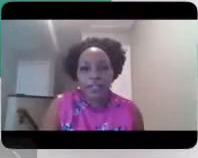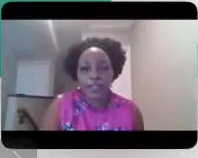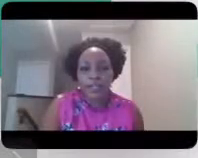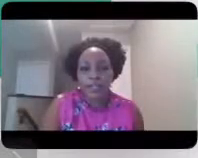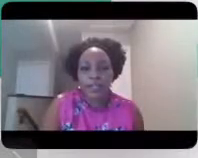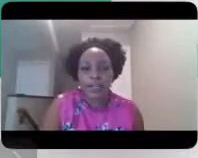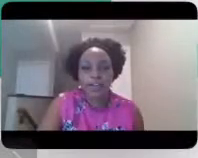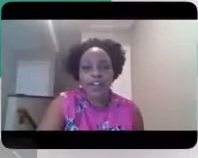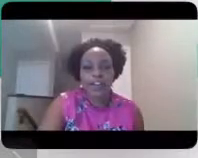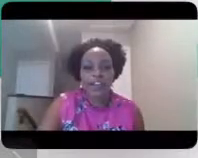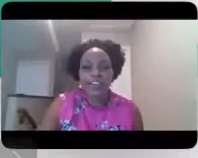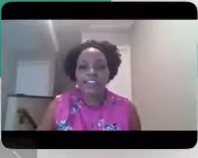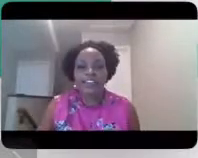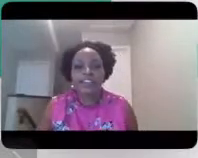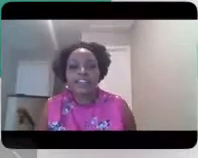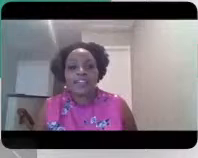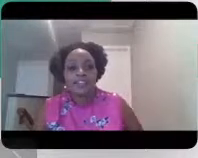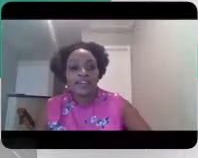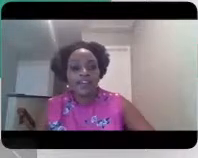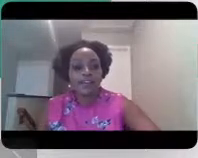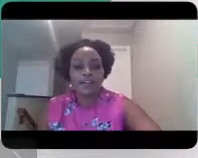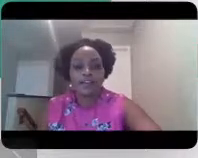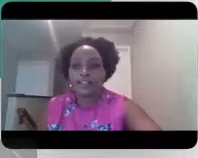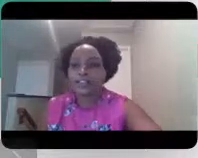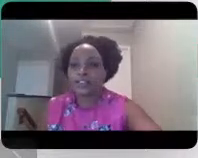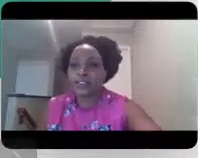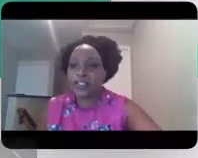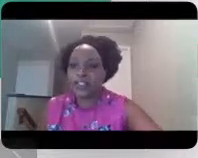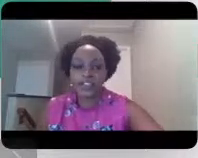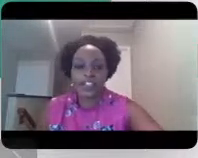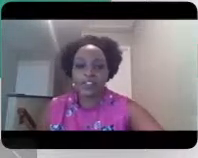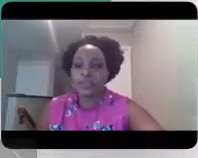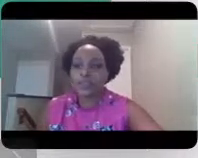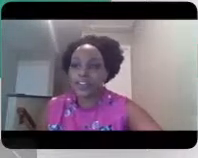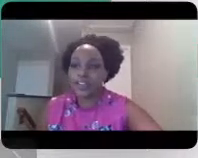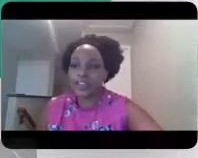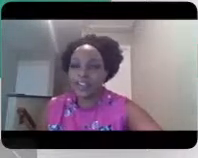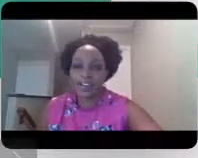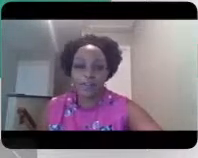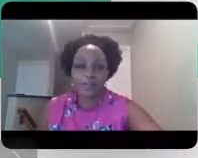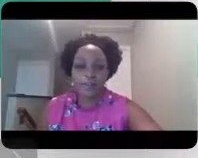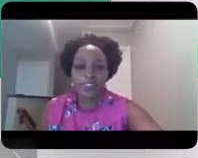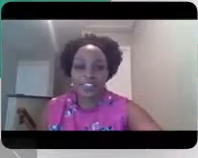go. All right. Yeah. So good evening, everyone.